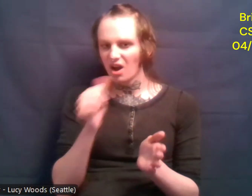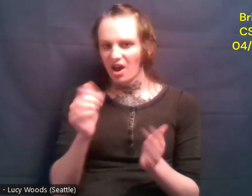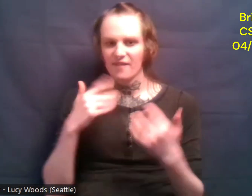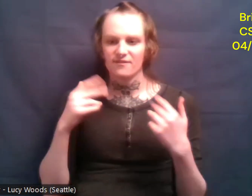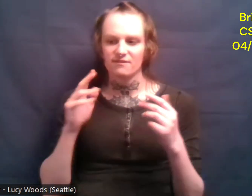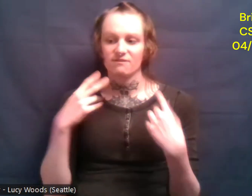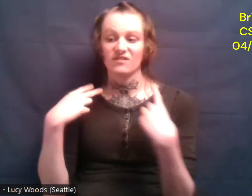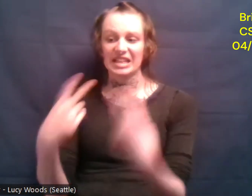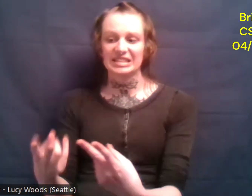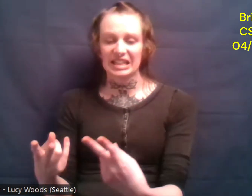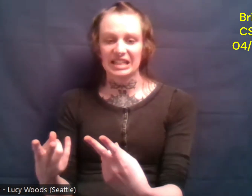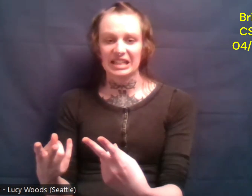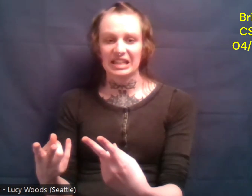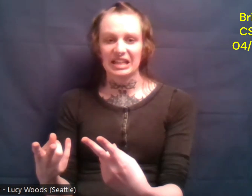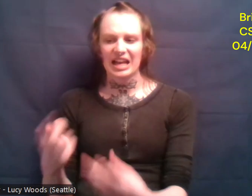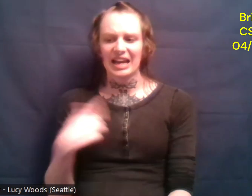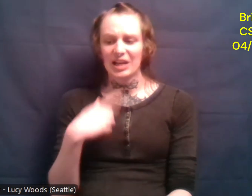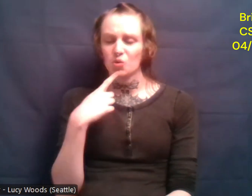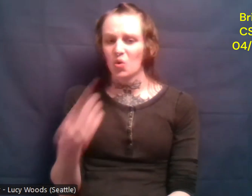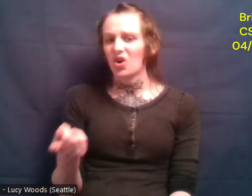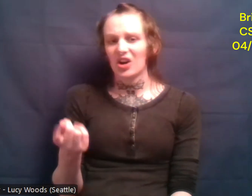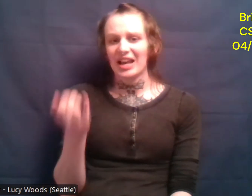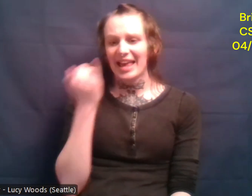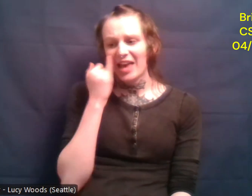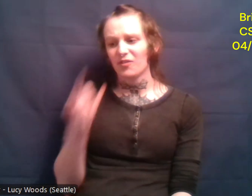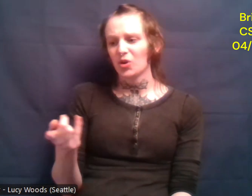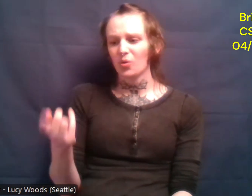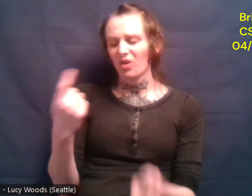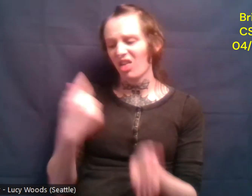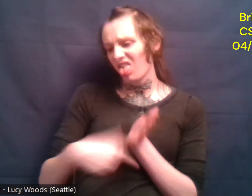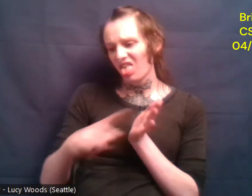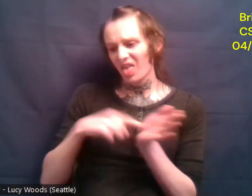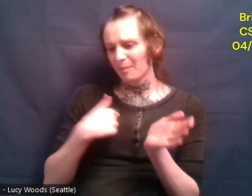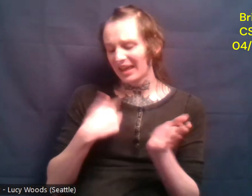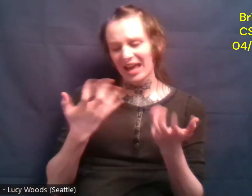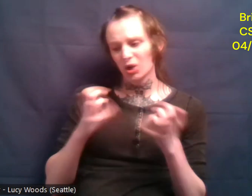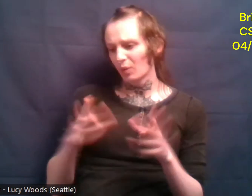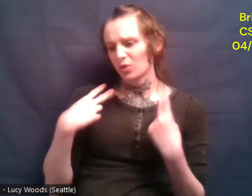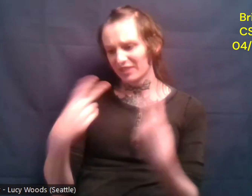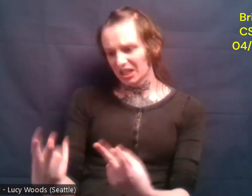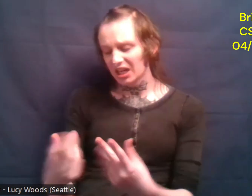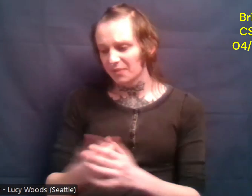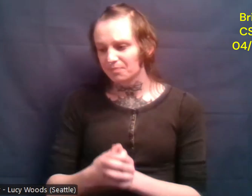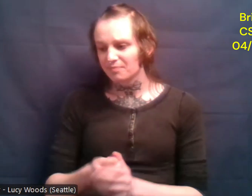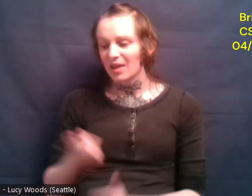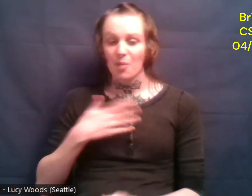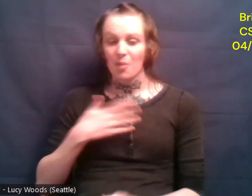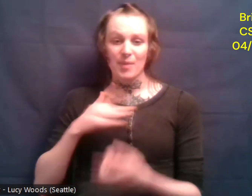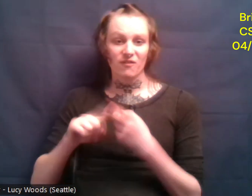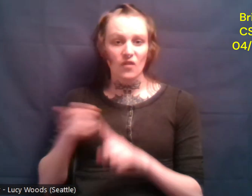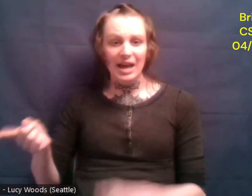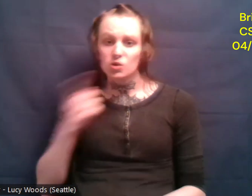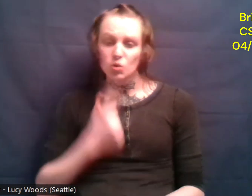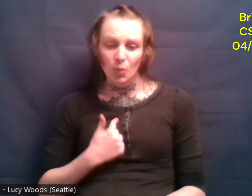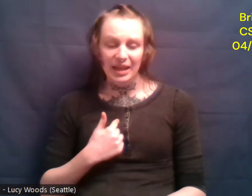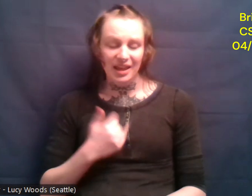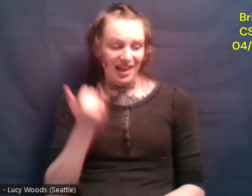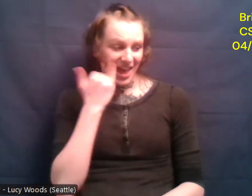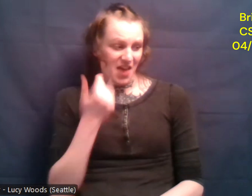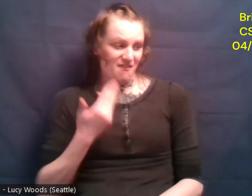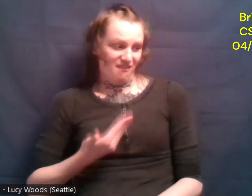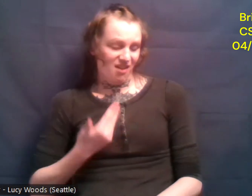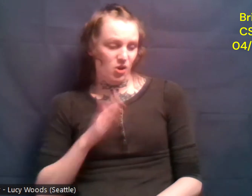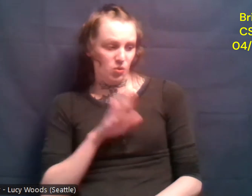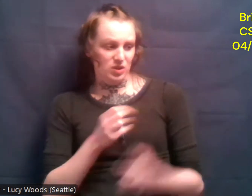And if my friend was like, if I were your sponsor, I would tell you to just do it. Um, and